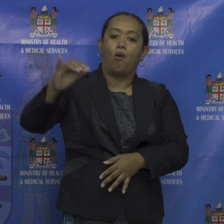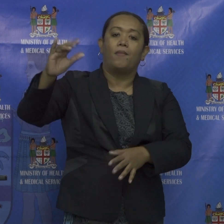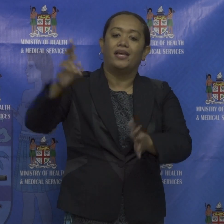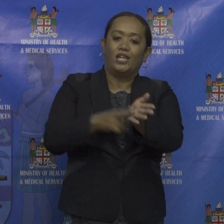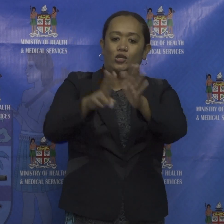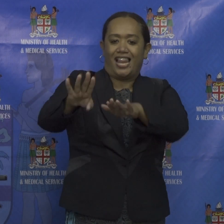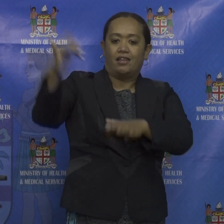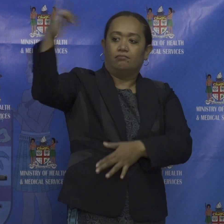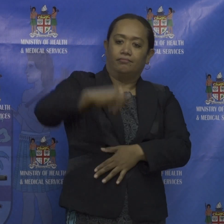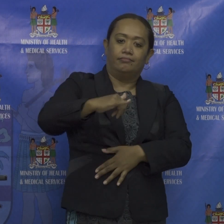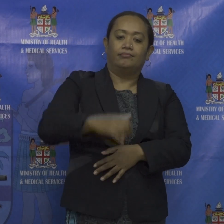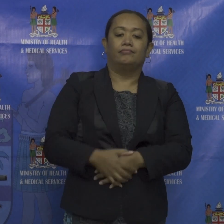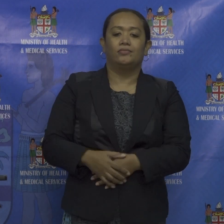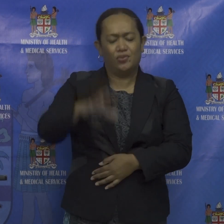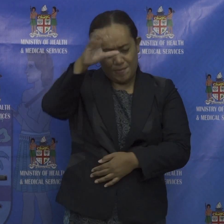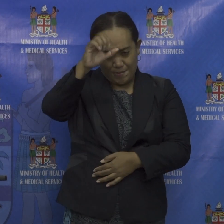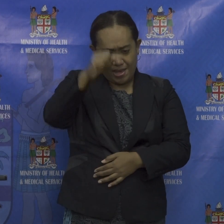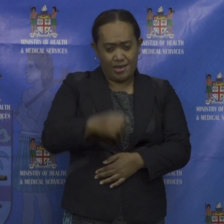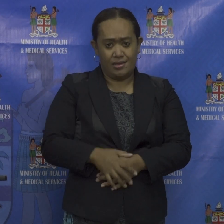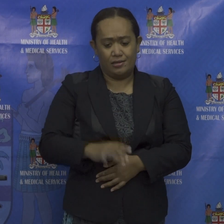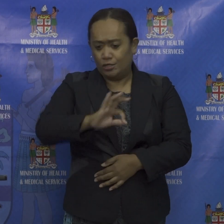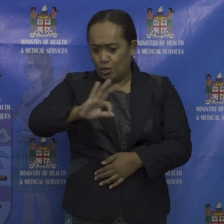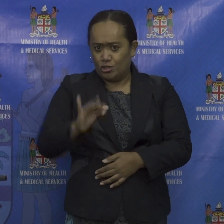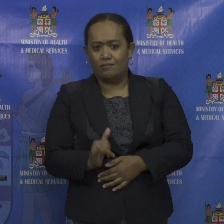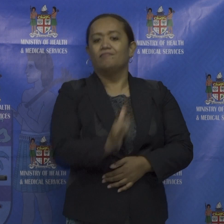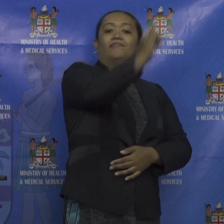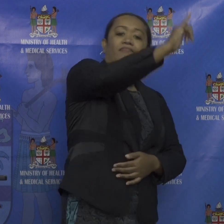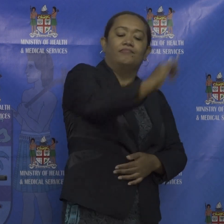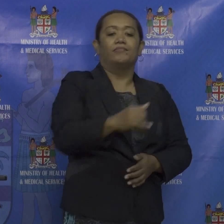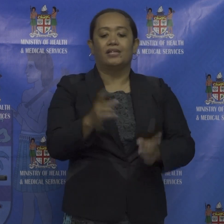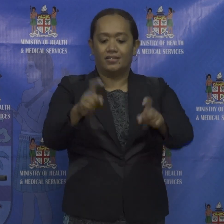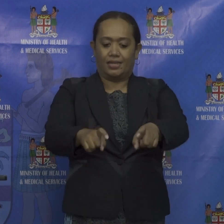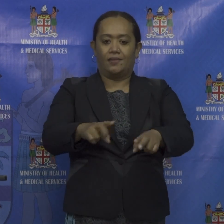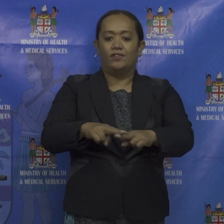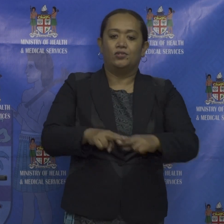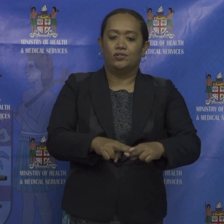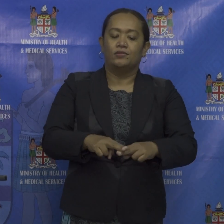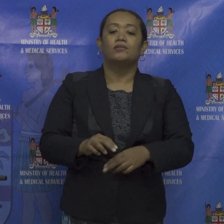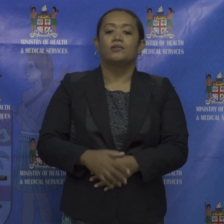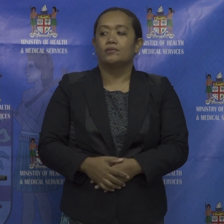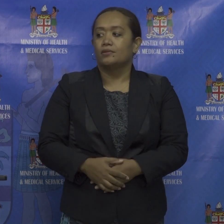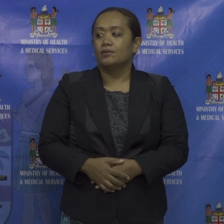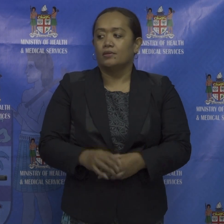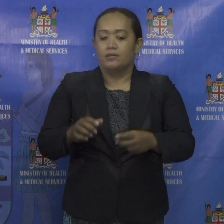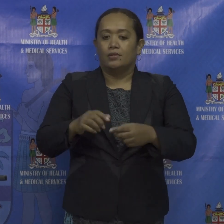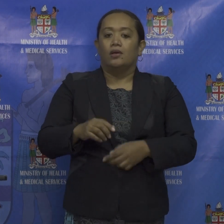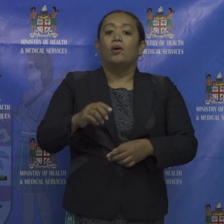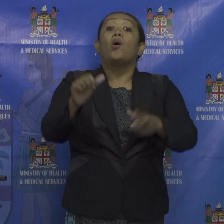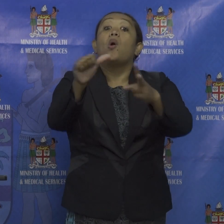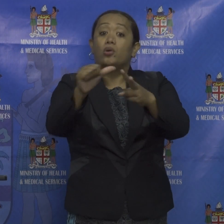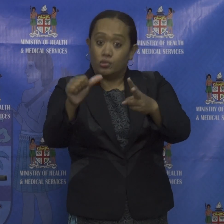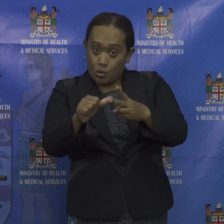inbound commercial passenger flight before inbound international passenger travel was halted. He is also the traveling partner